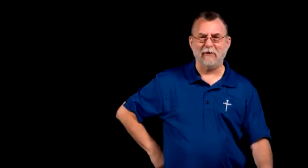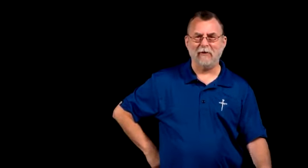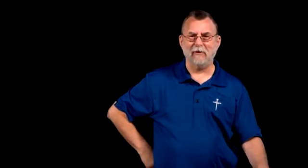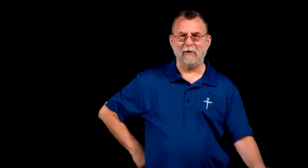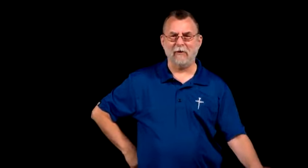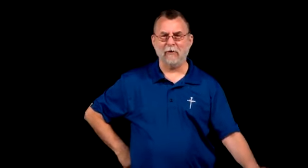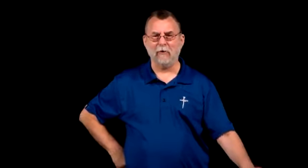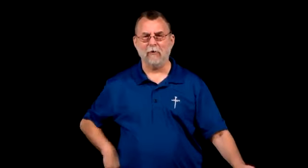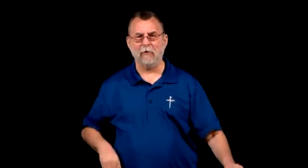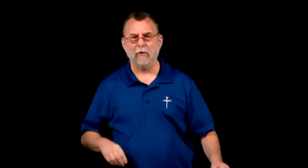One moment, please.